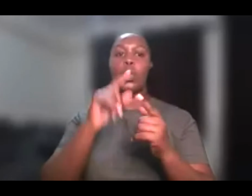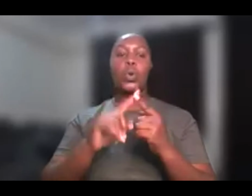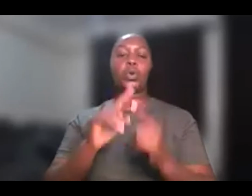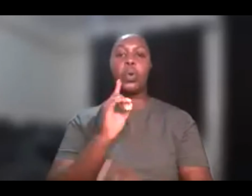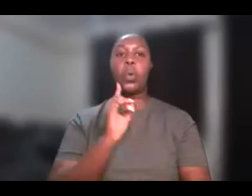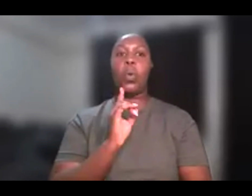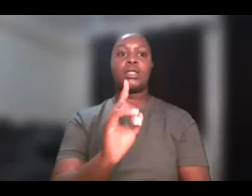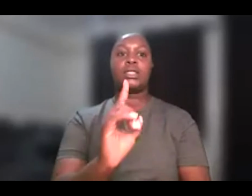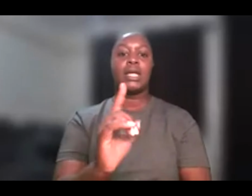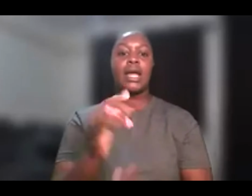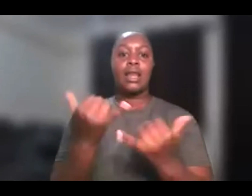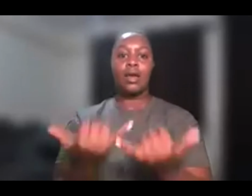NVIDIA and also 11 Labs.